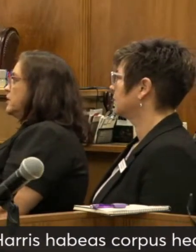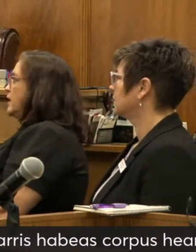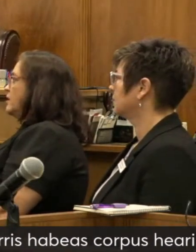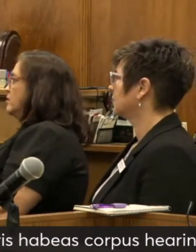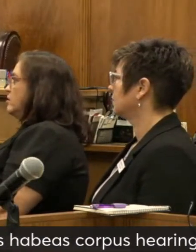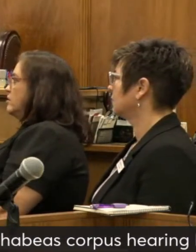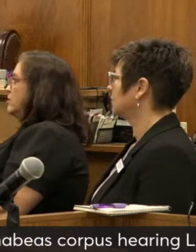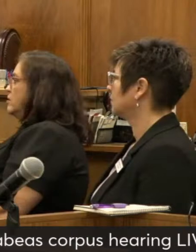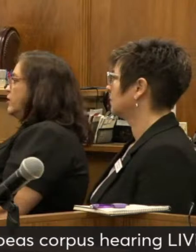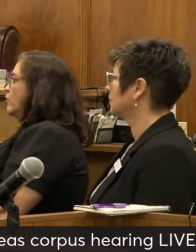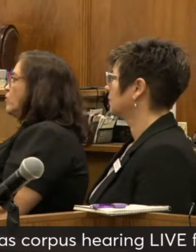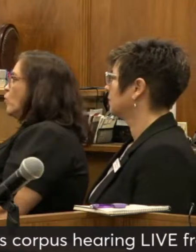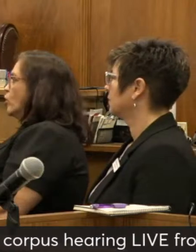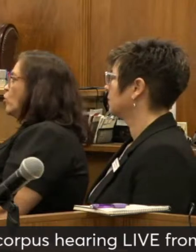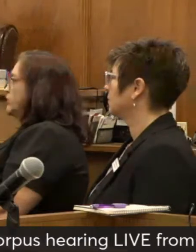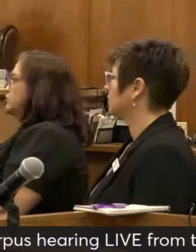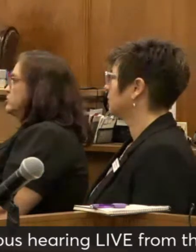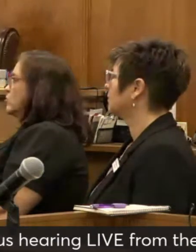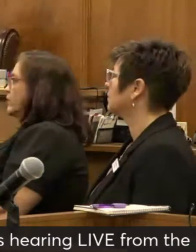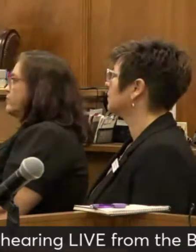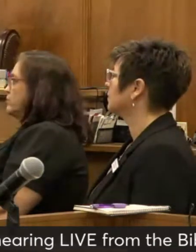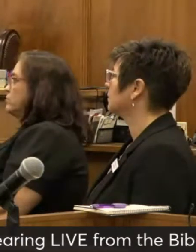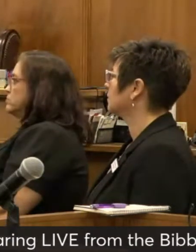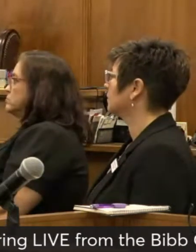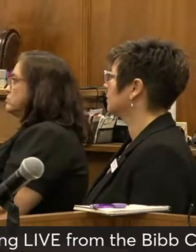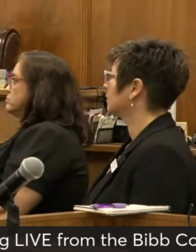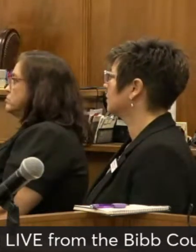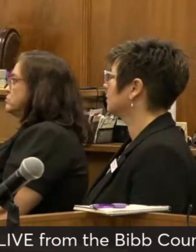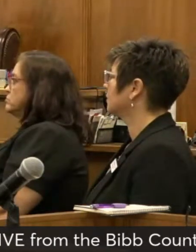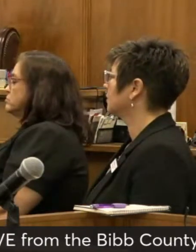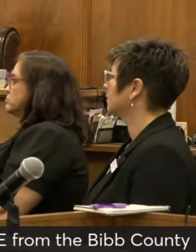Basically, yeah. Yeah, there were more questions, quite a few.